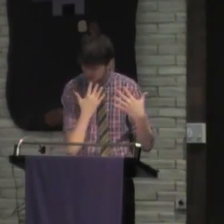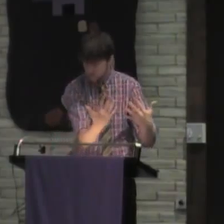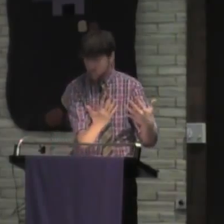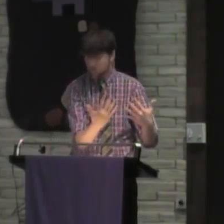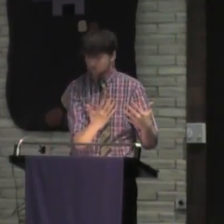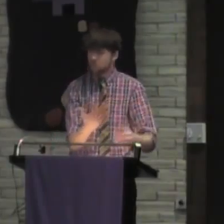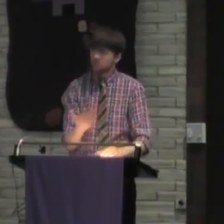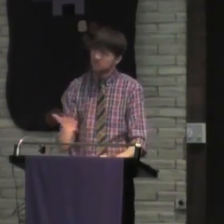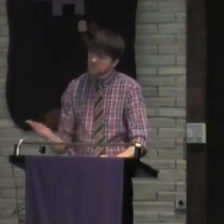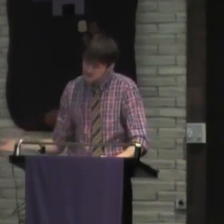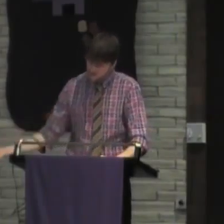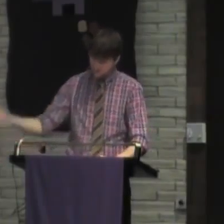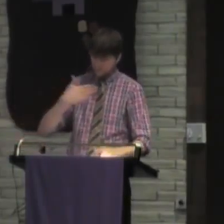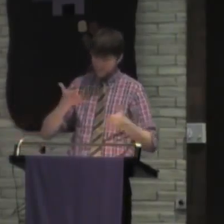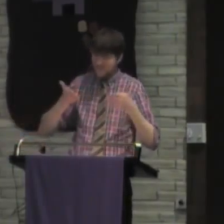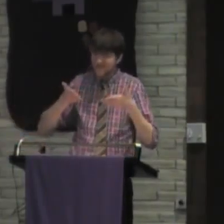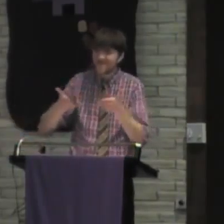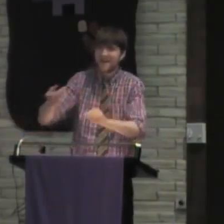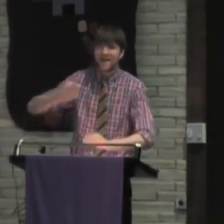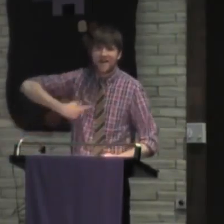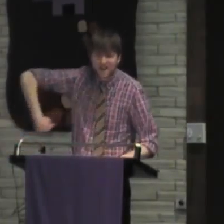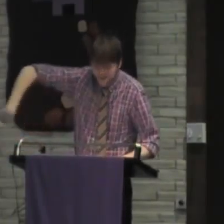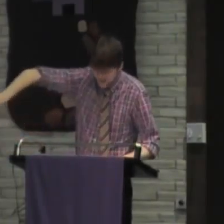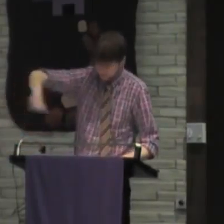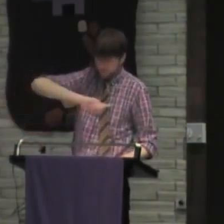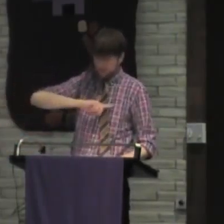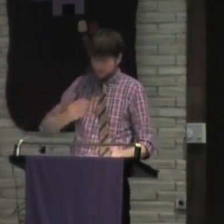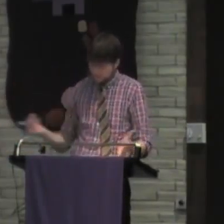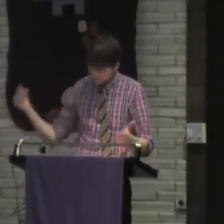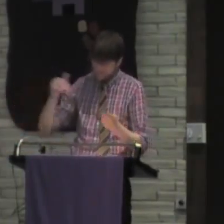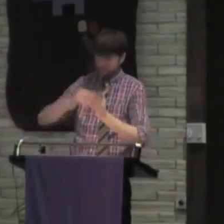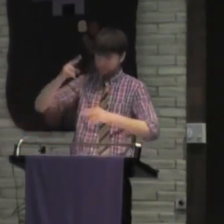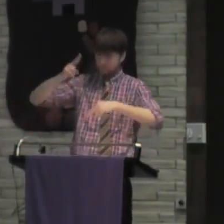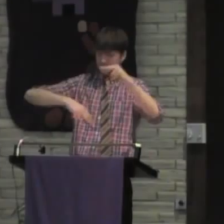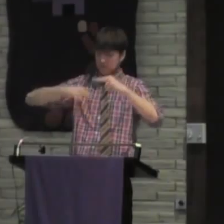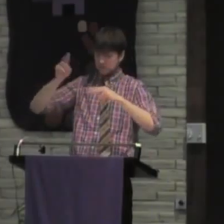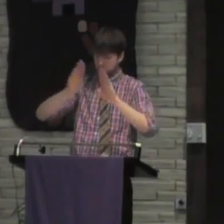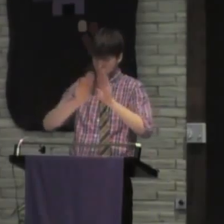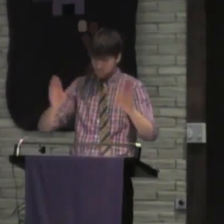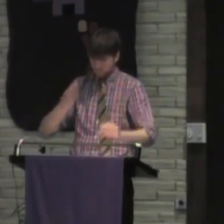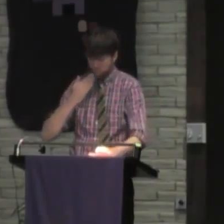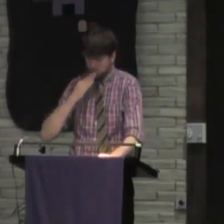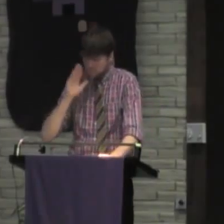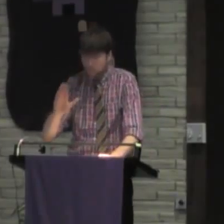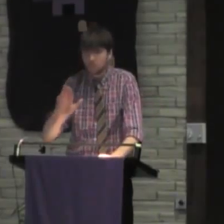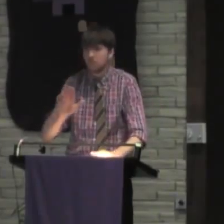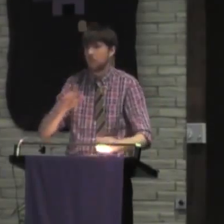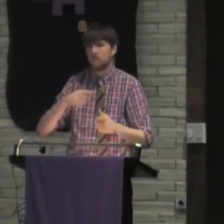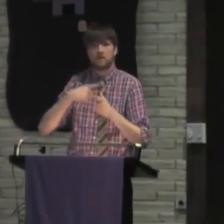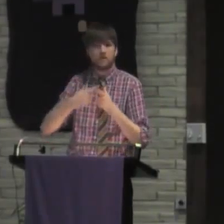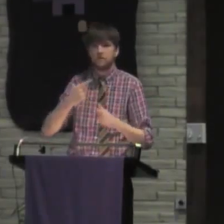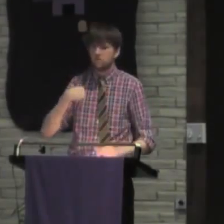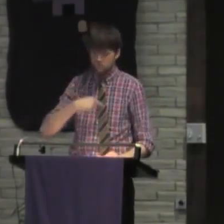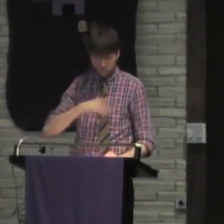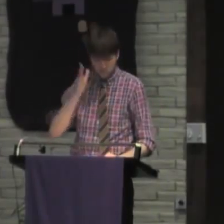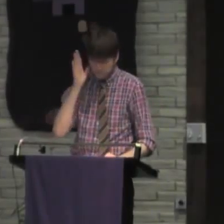ruins, and its gates have been burned with fire. Come, let us rebuild the wall of Jerusalem,